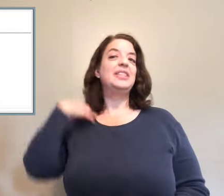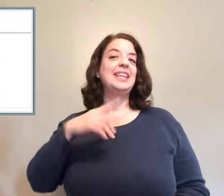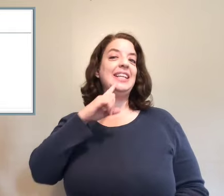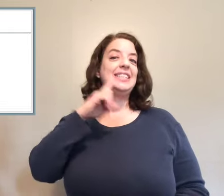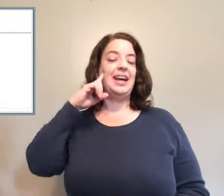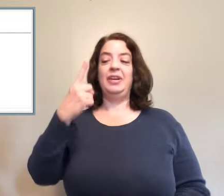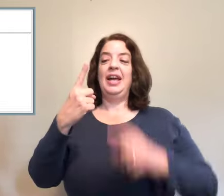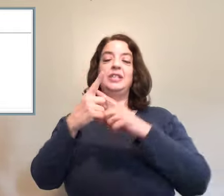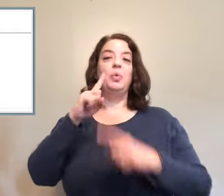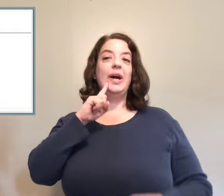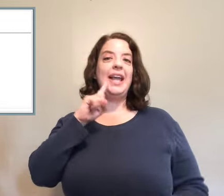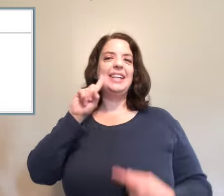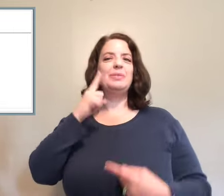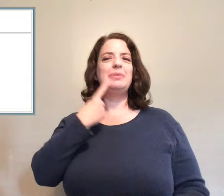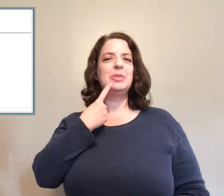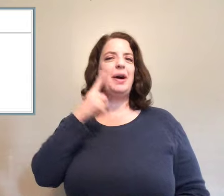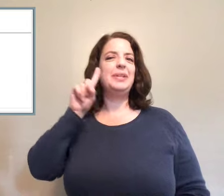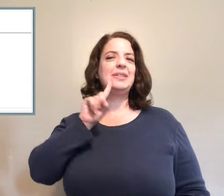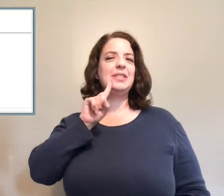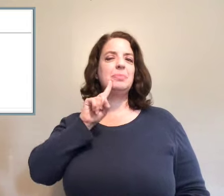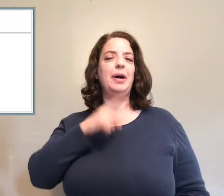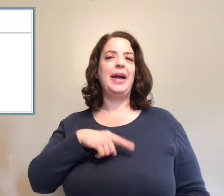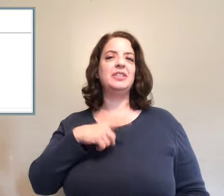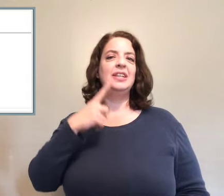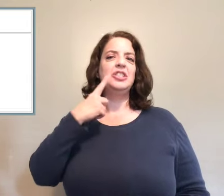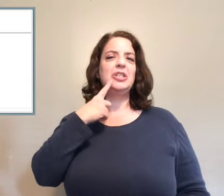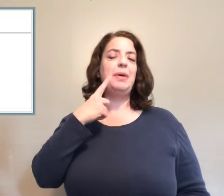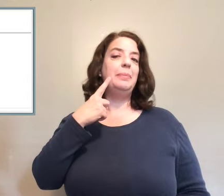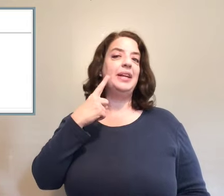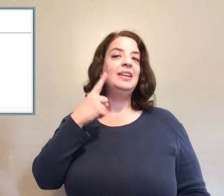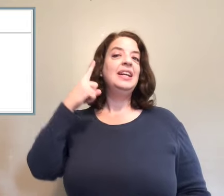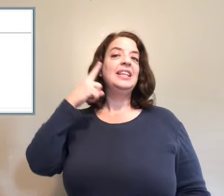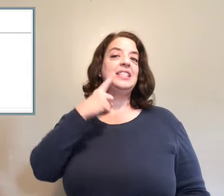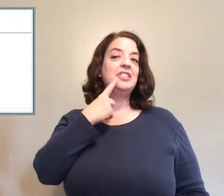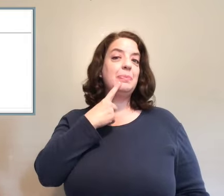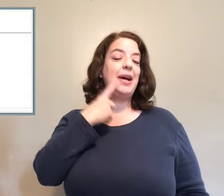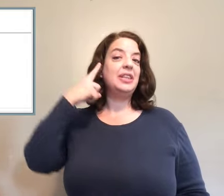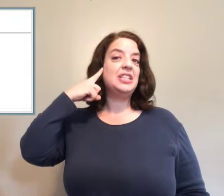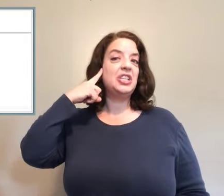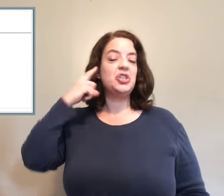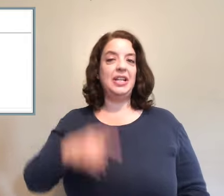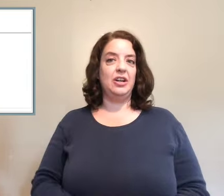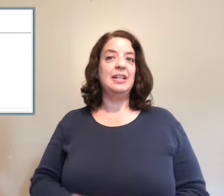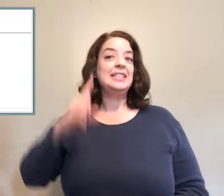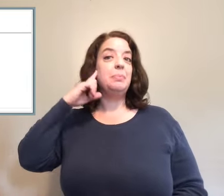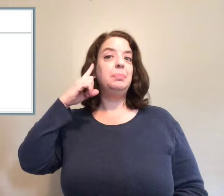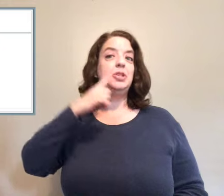sign is deaf. It's a one hand. Sometimes it's palm in, sometimes it's palm out. It's usually palm in. They touch your mouth and then touch your ear. Some people do